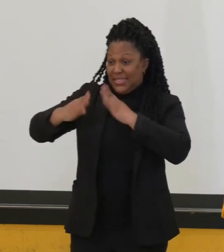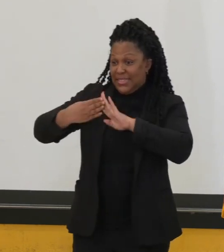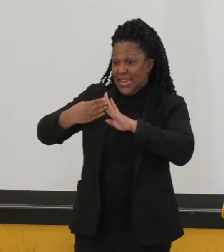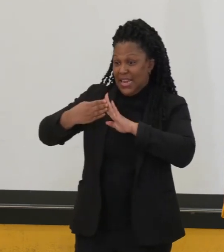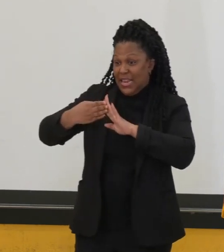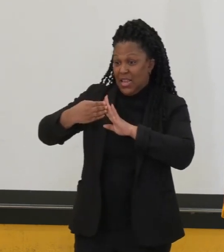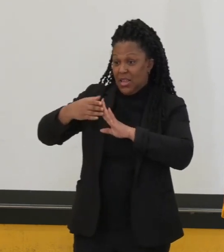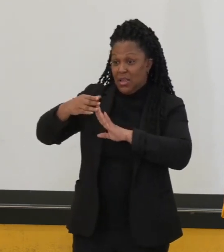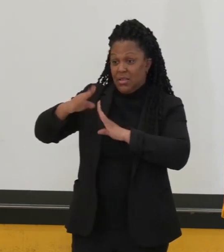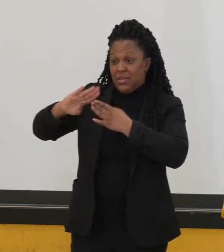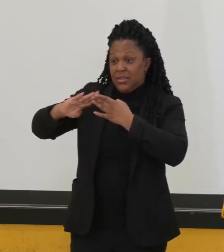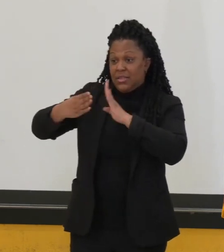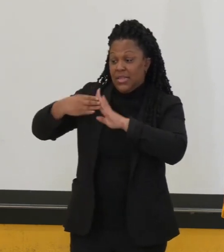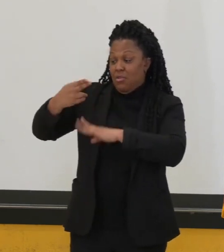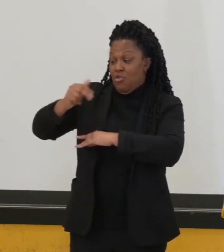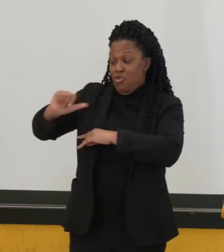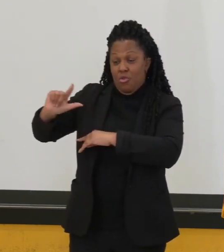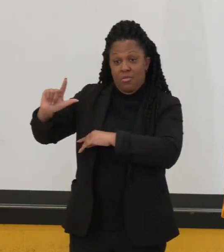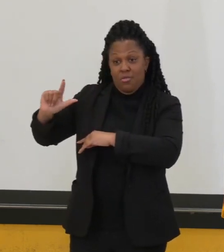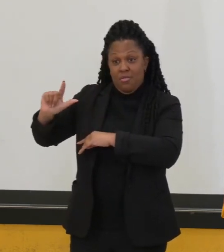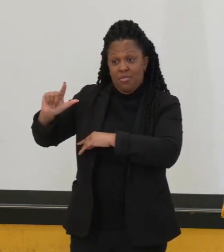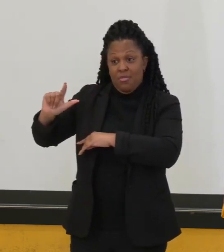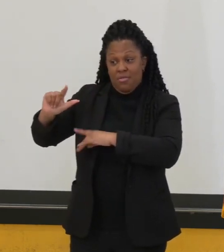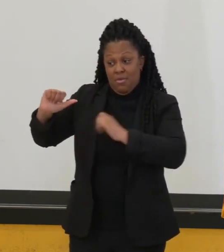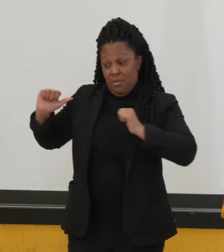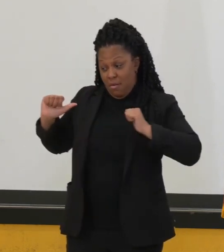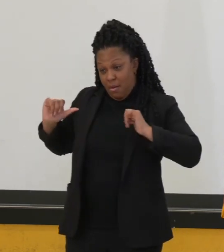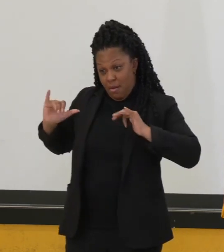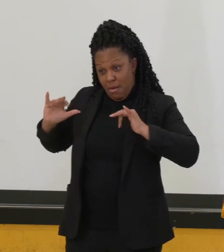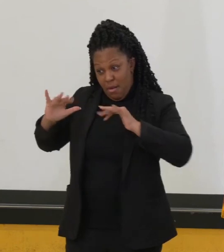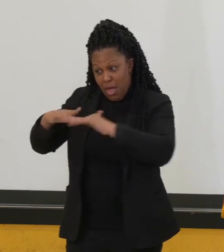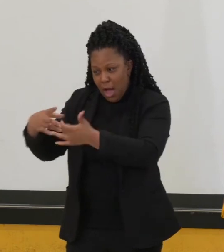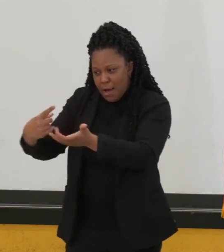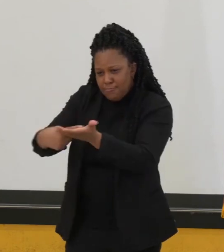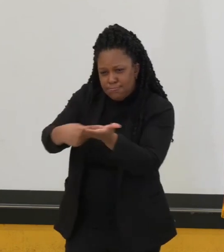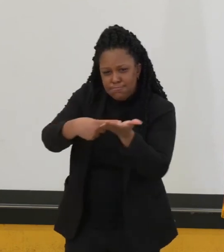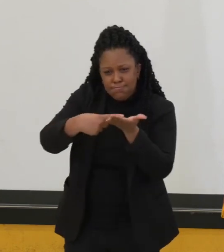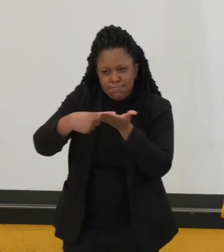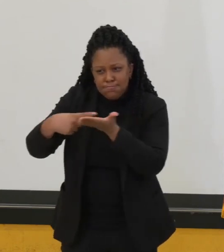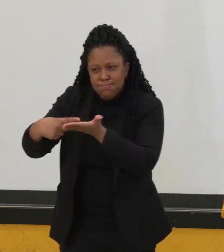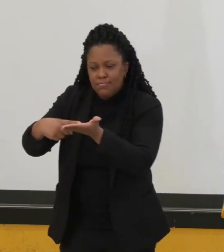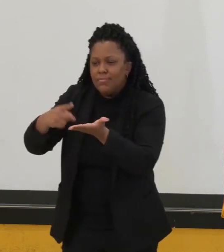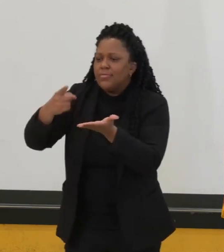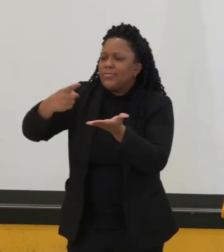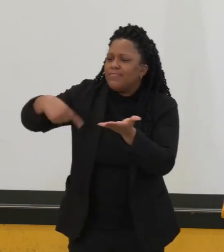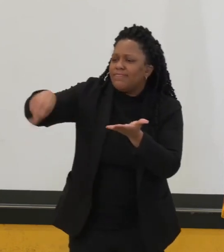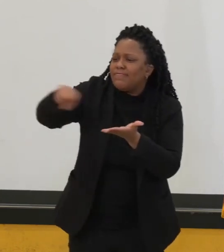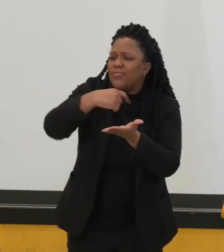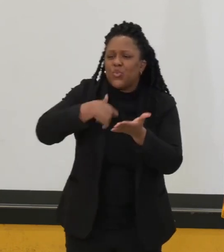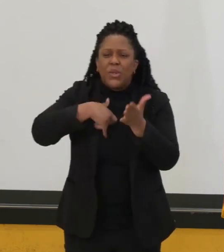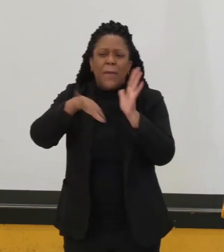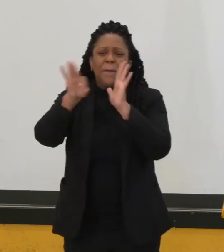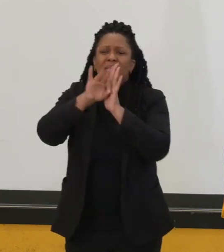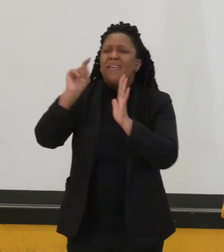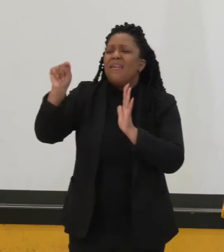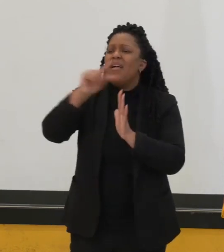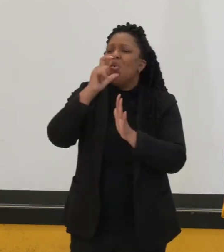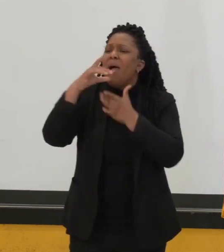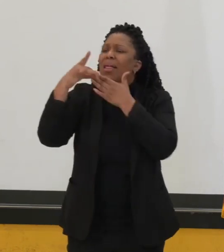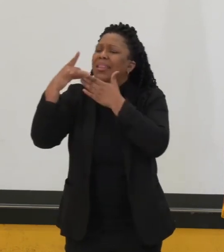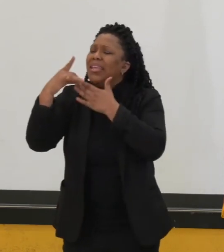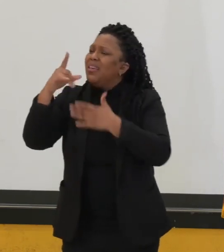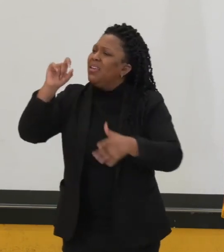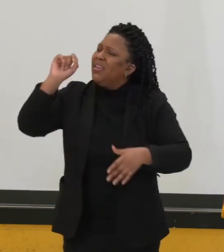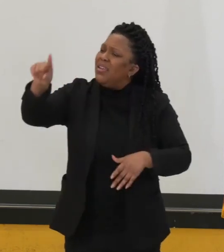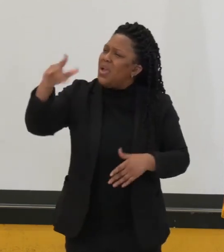state legislature. We have to ask ourselves, why, how does this keep happening over